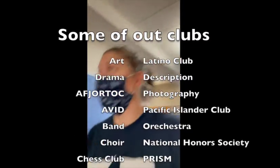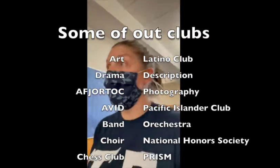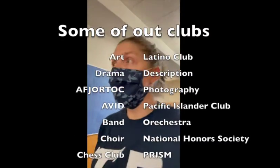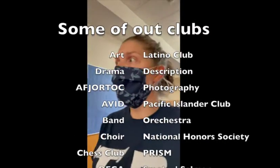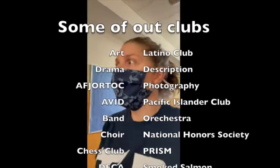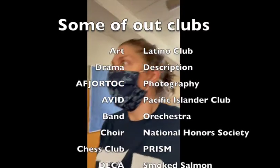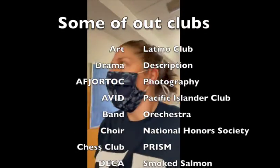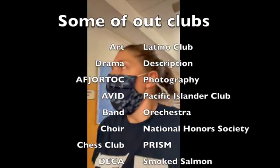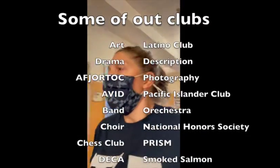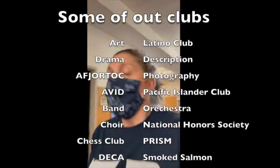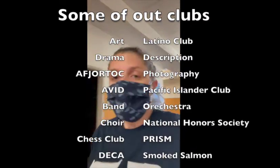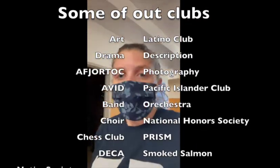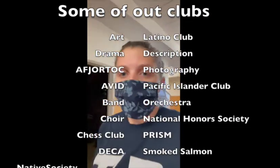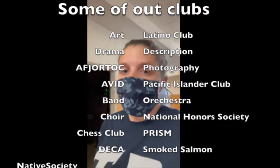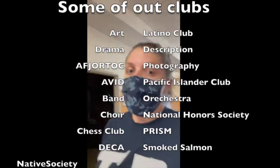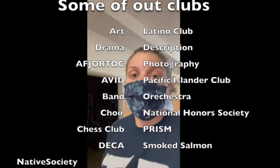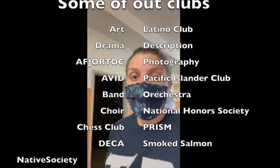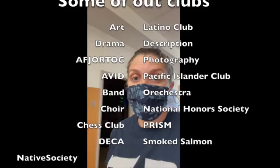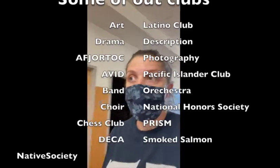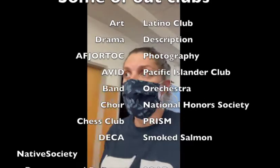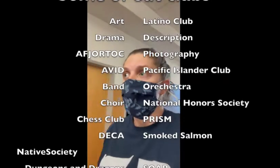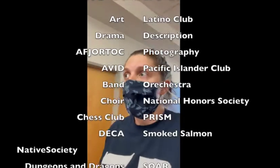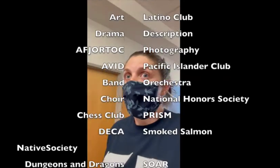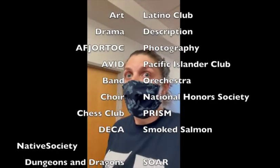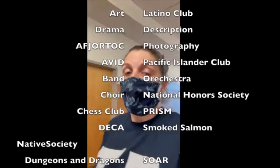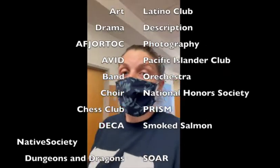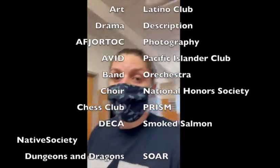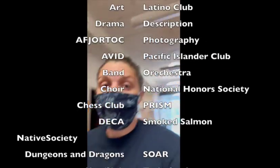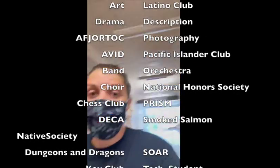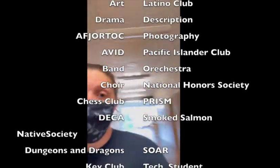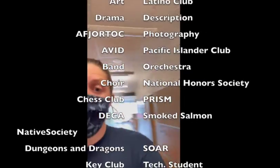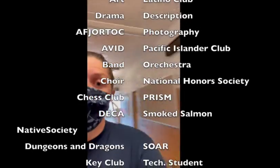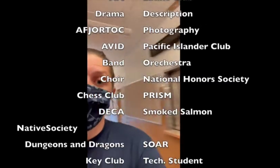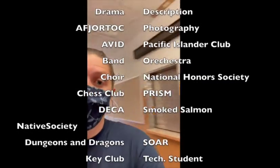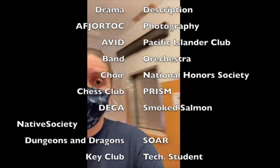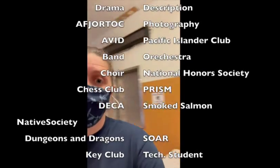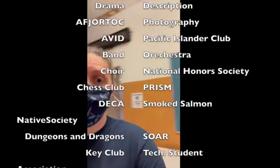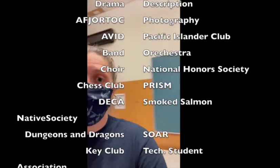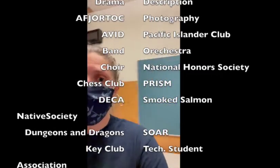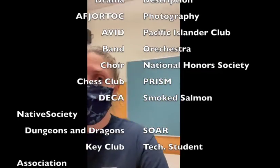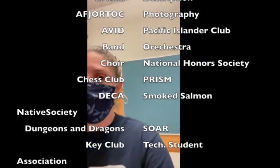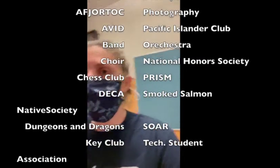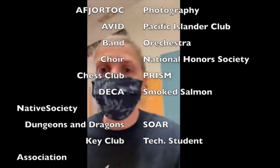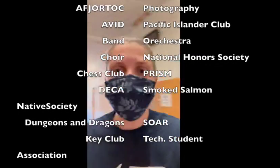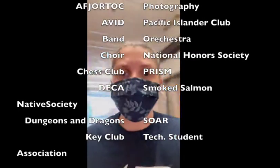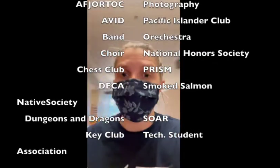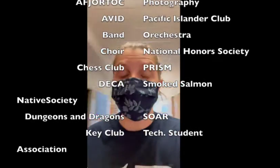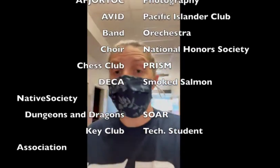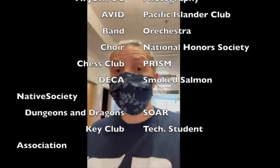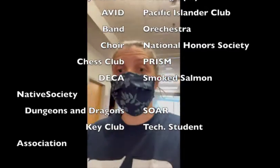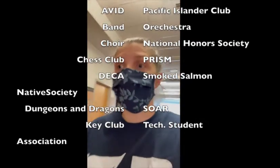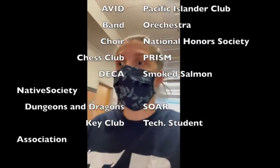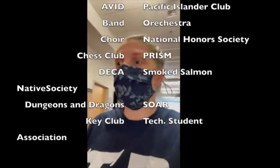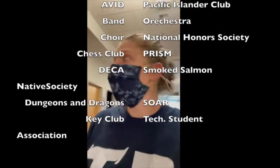summer. So I look forward to you guys joining clubs. We have everything from Dungeons and Dragons Club